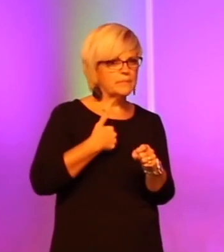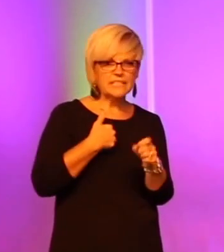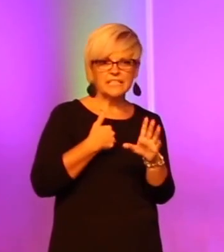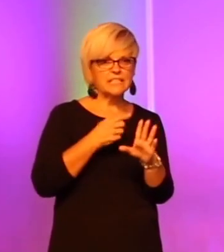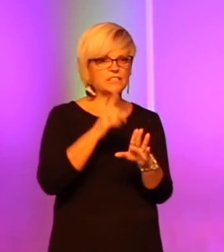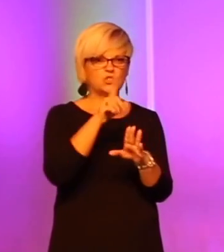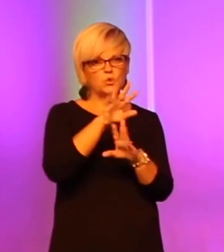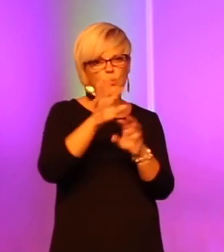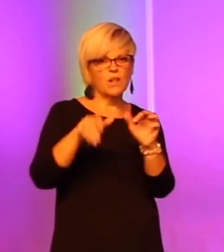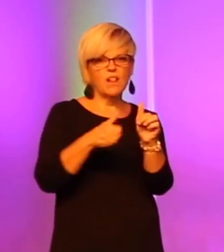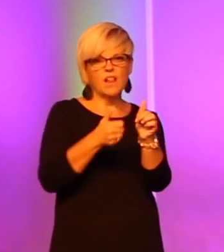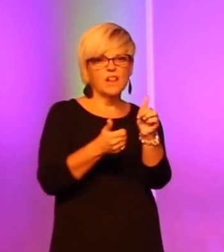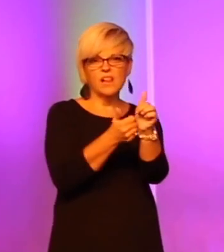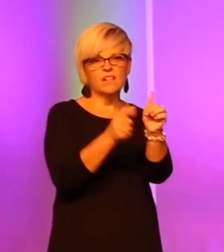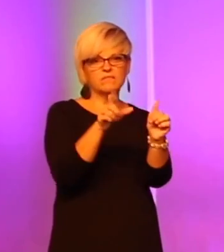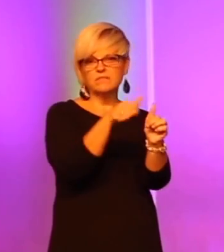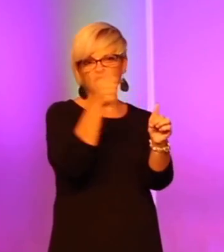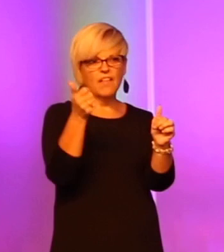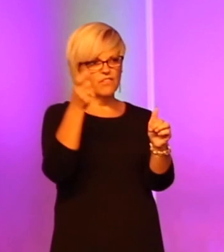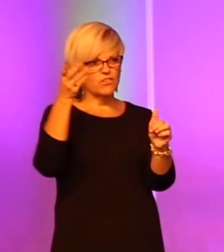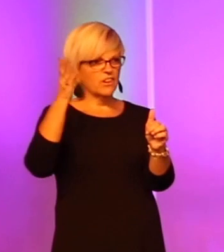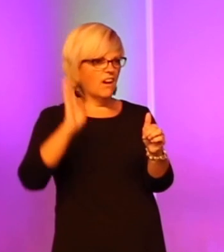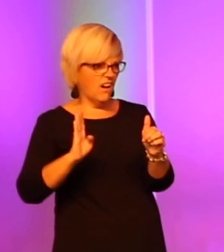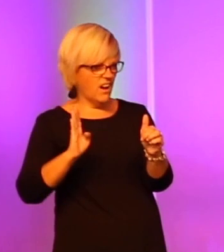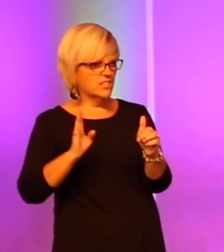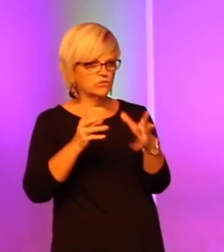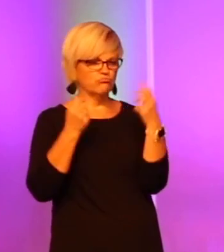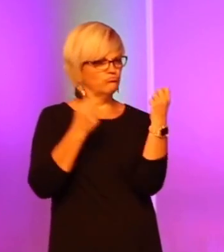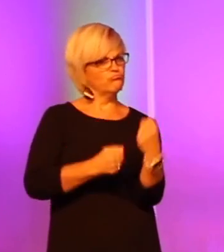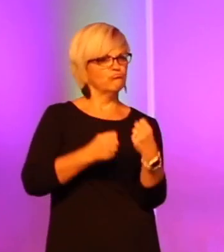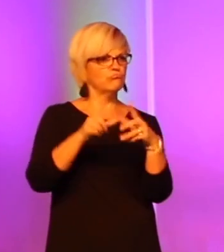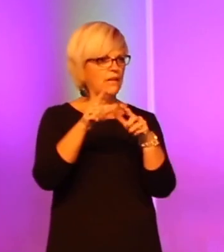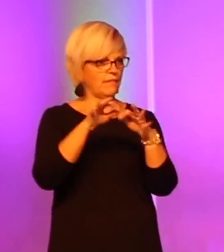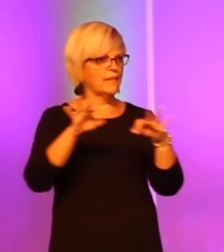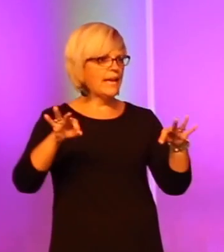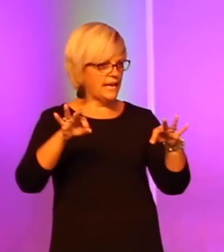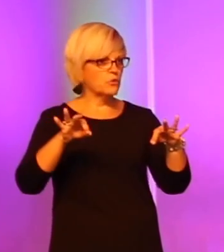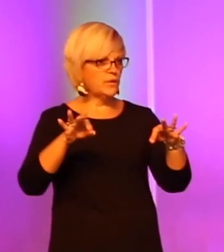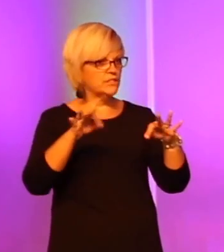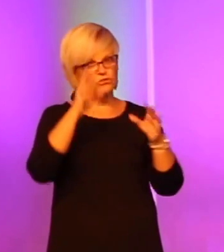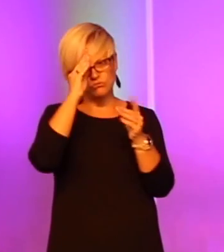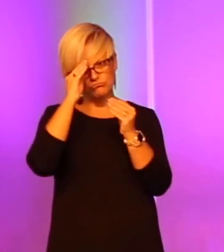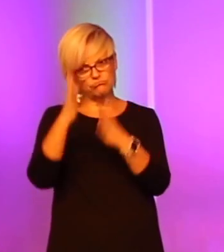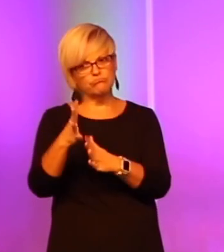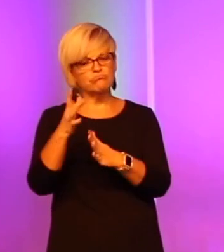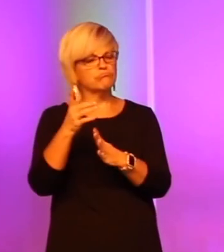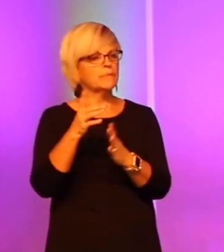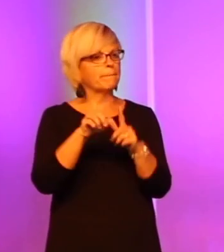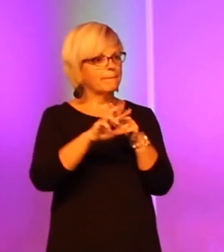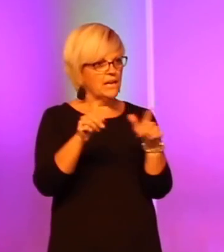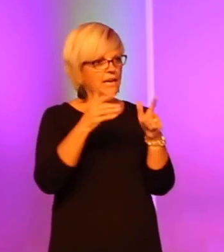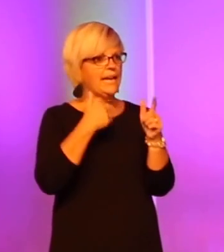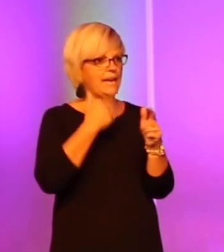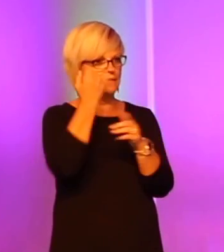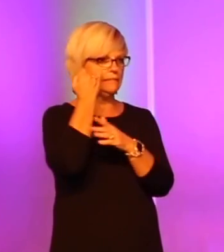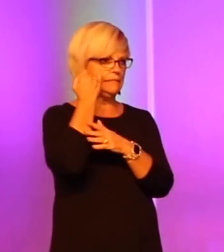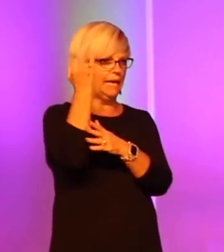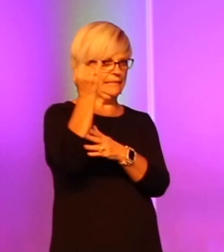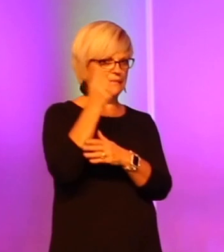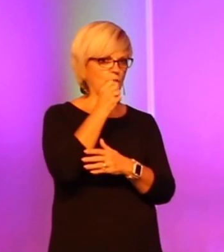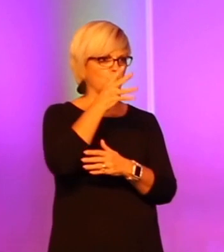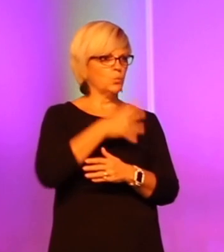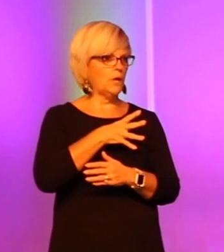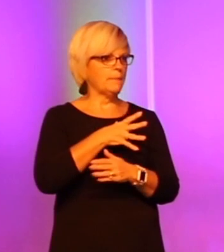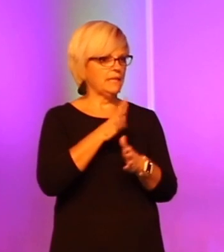gone after other gods, and he uses some pretty strong language at times to get that point across, but he used this idea of a woman